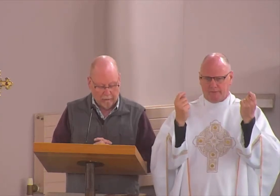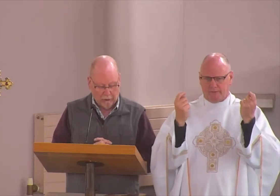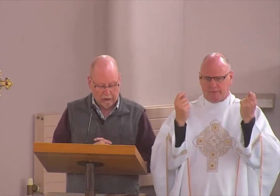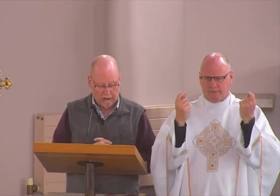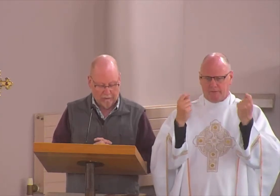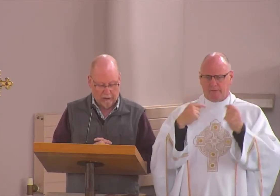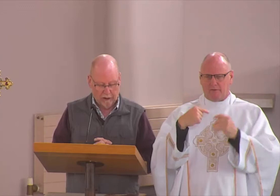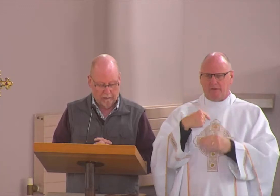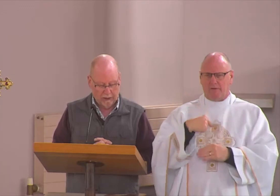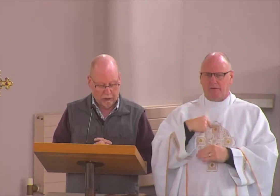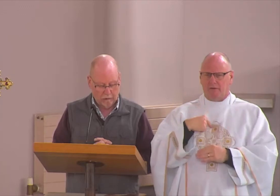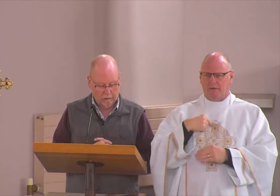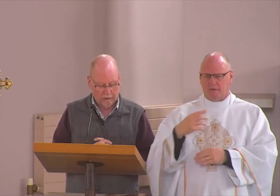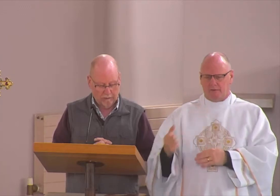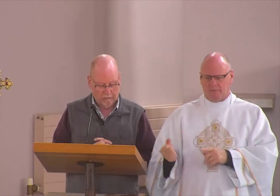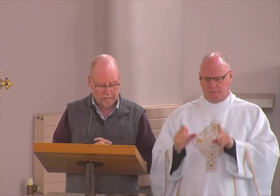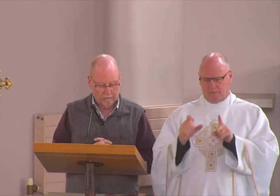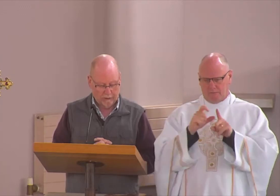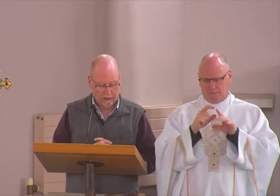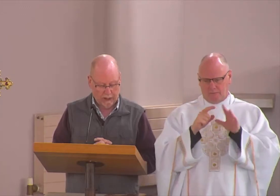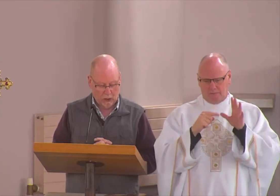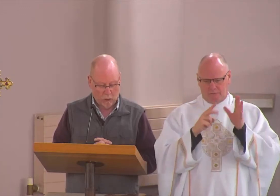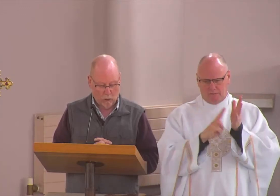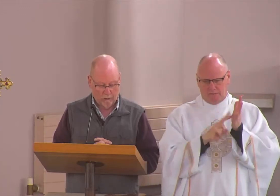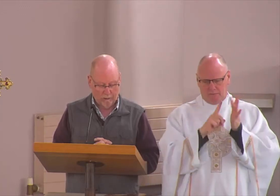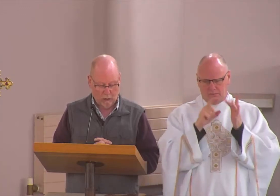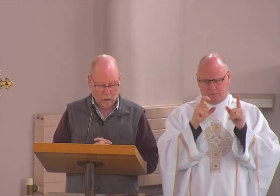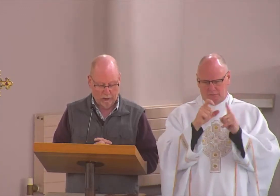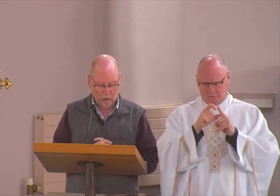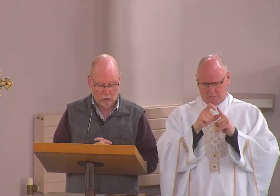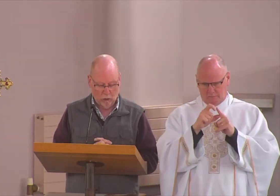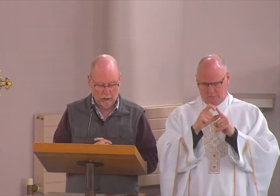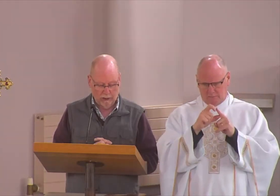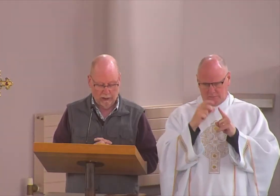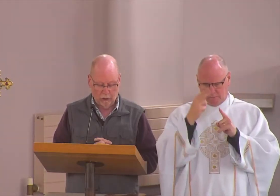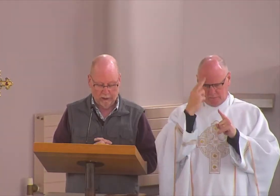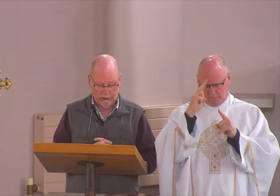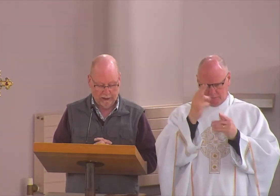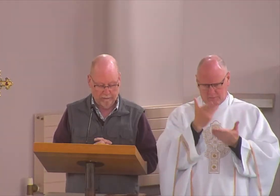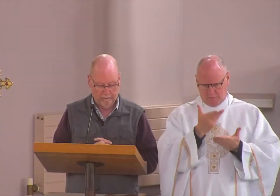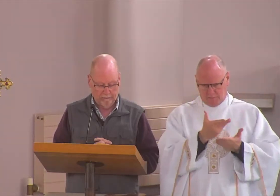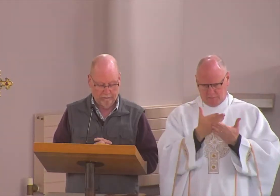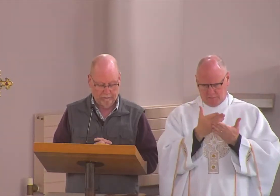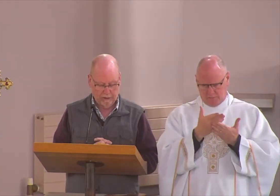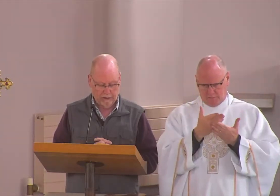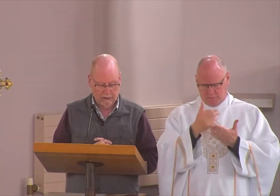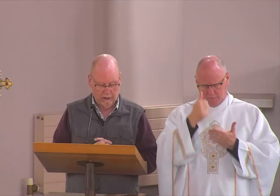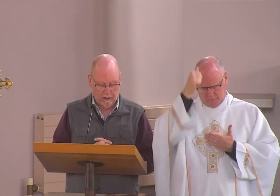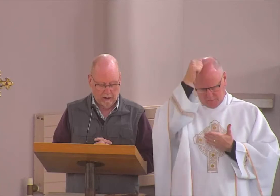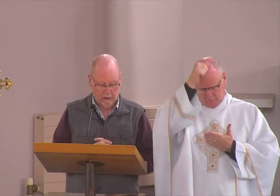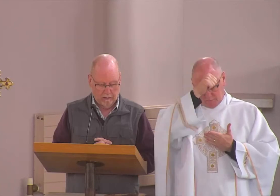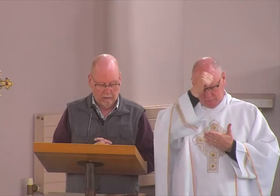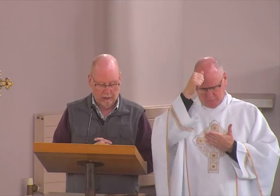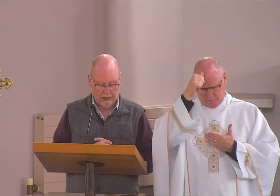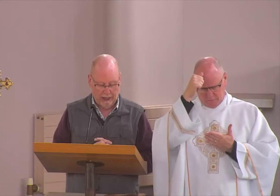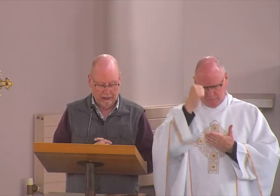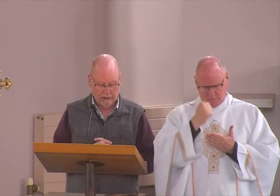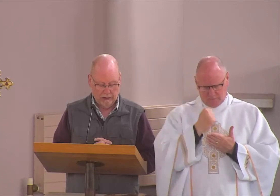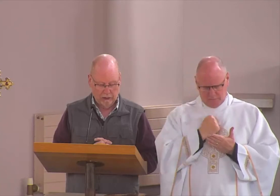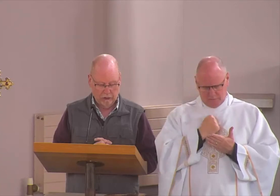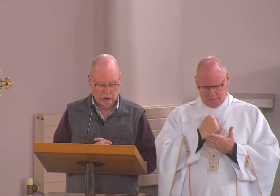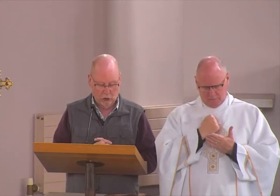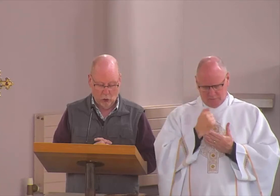I have found David, my servant, and with my holy oil anointed him. My